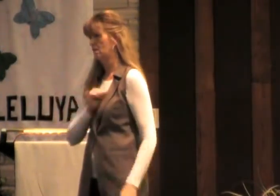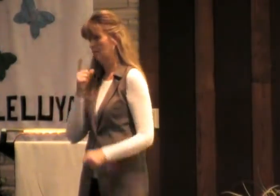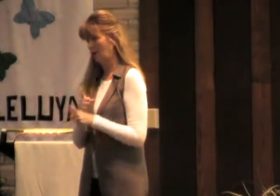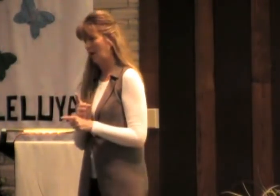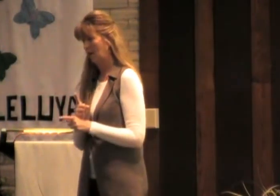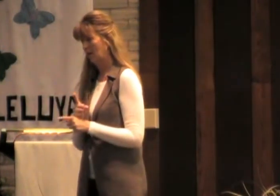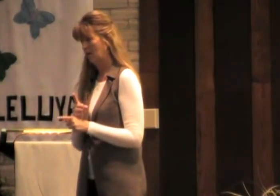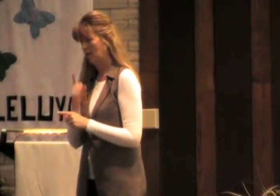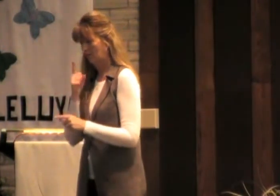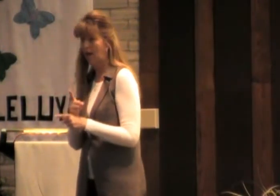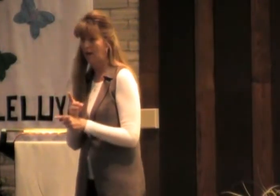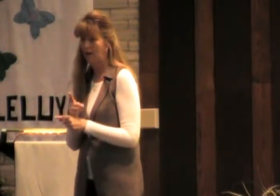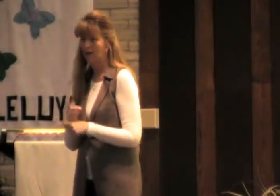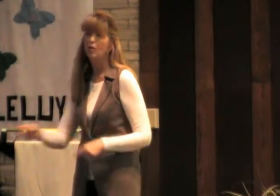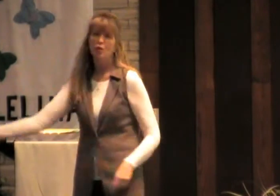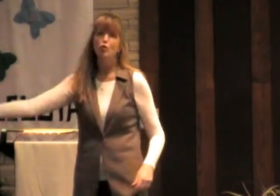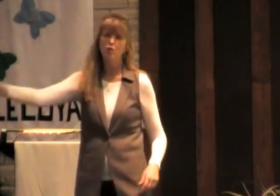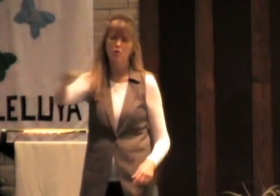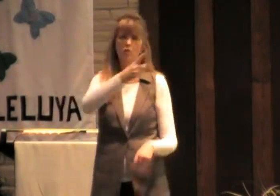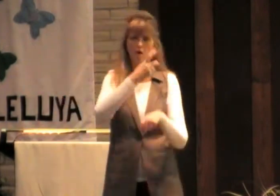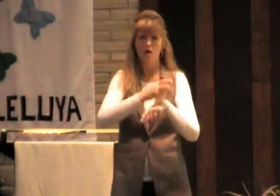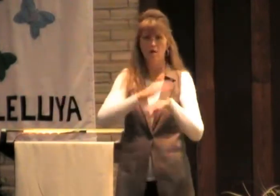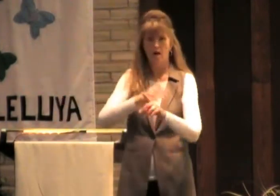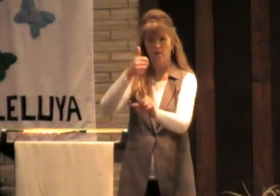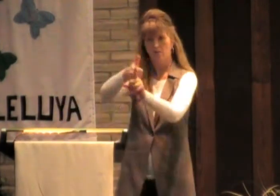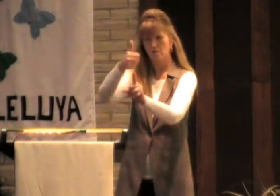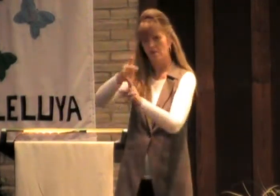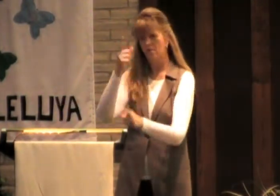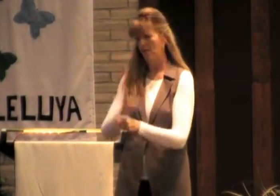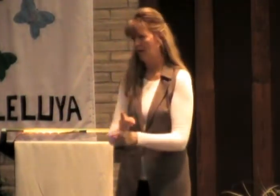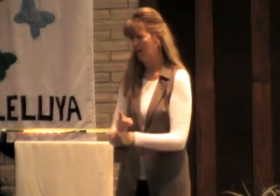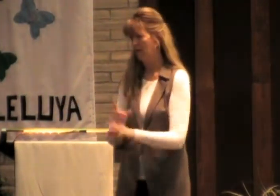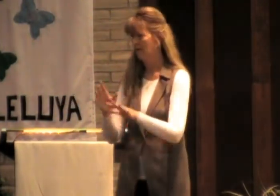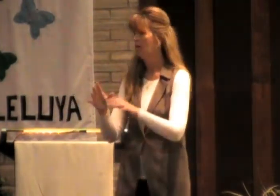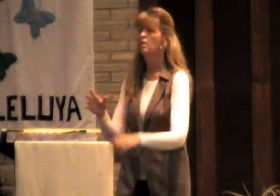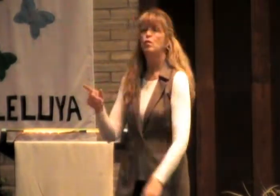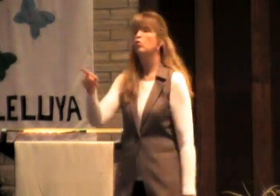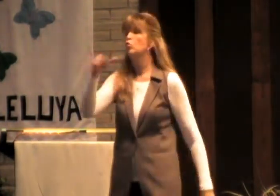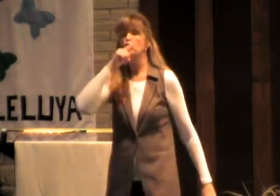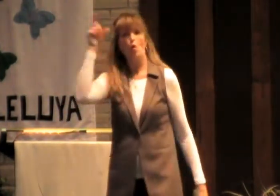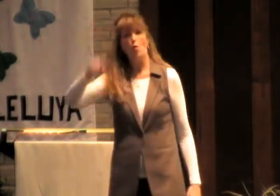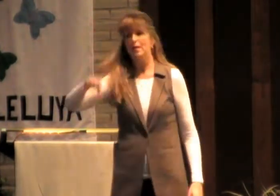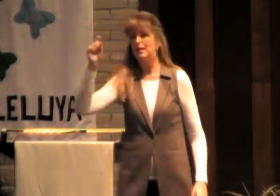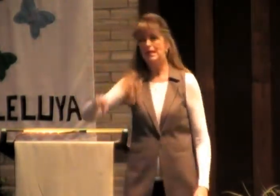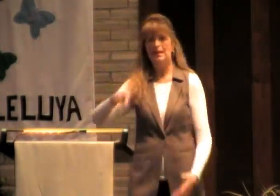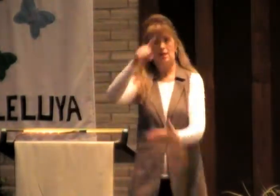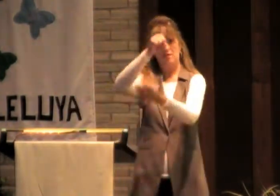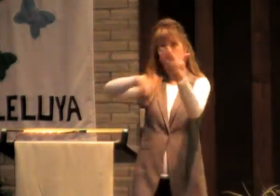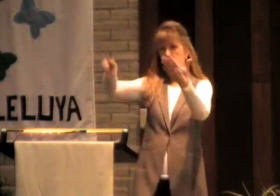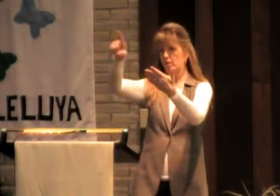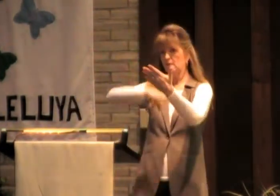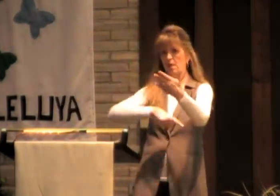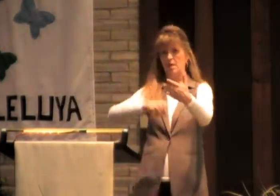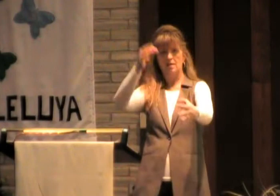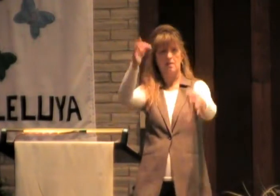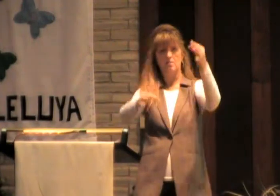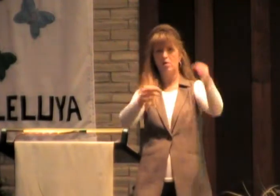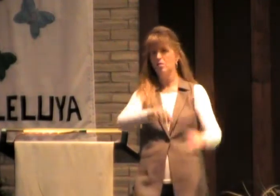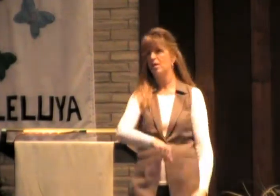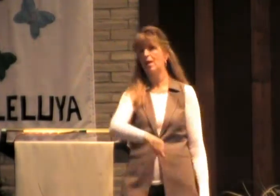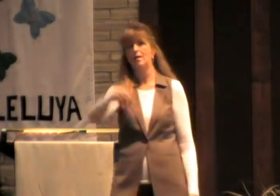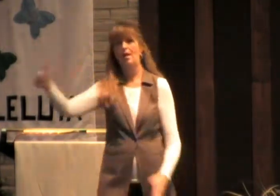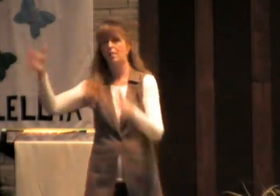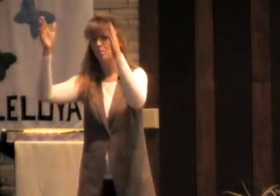already are hard on ourselves, right? Right? And you guys know you're hard on yourselves, right? So you don't need to